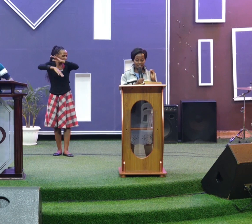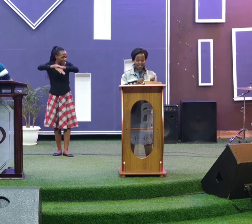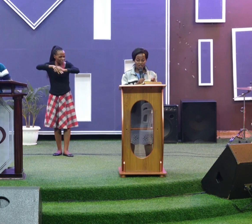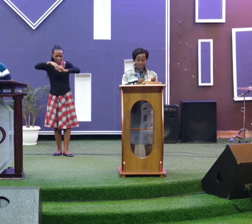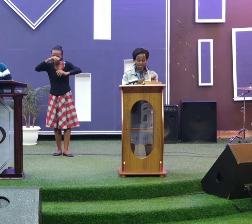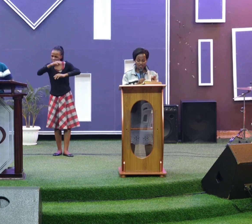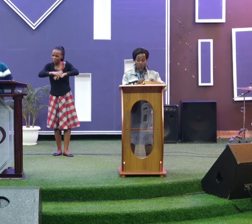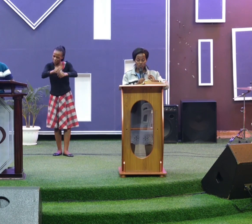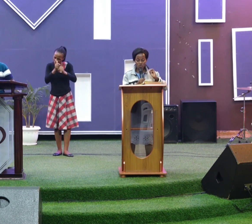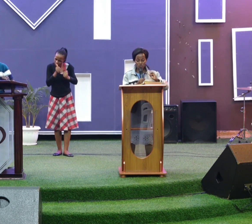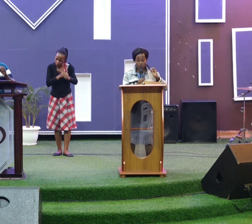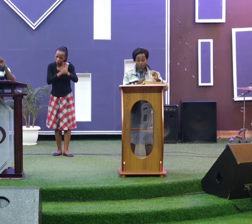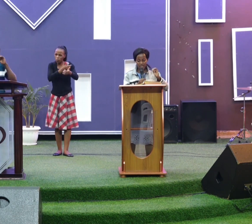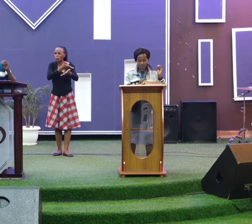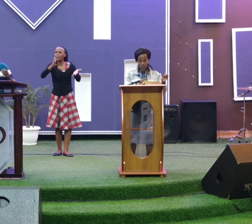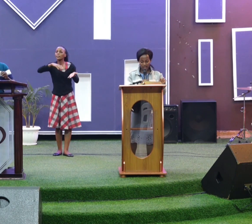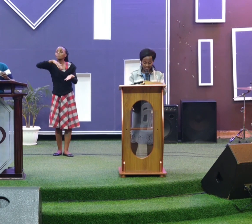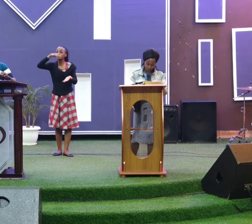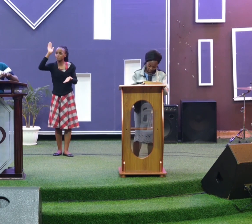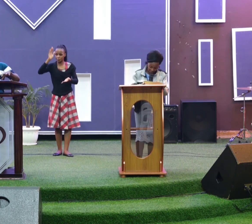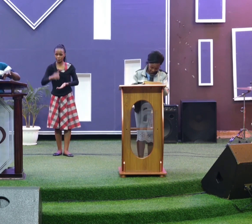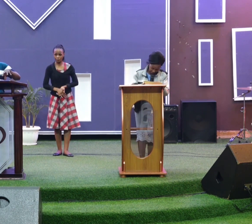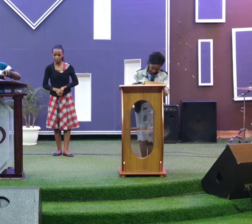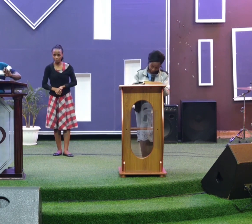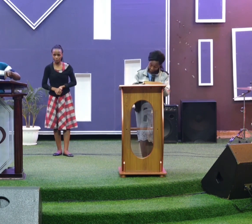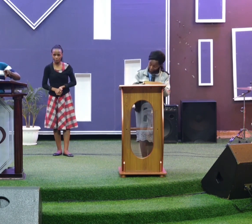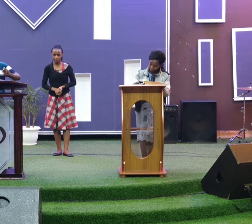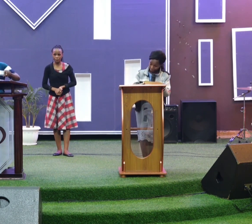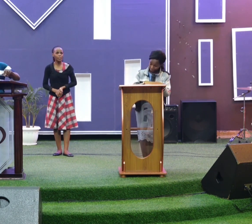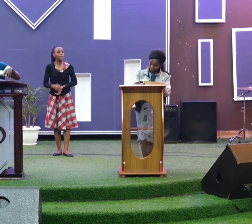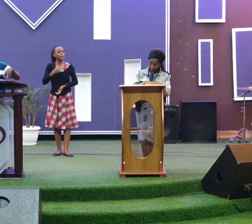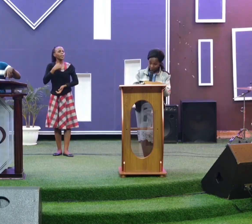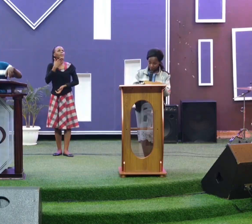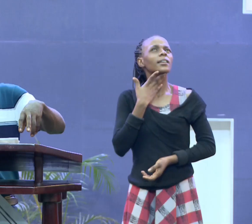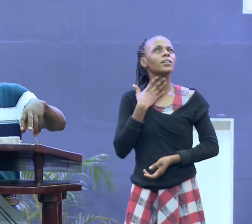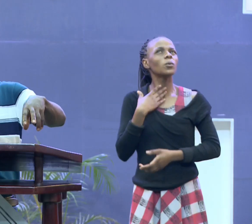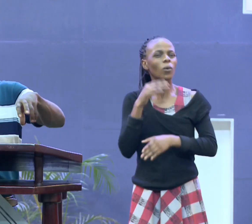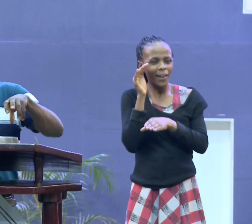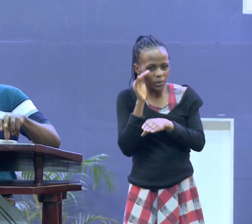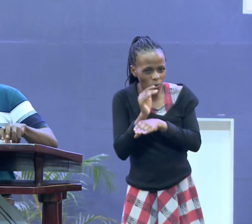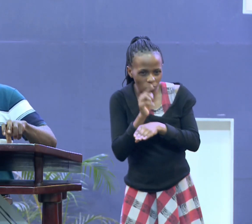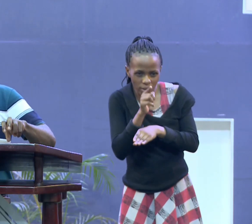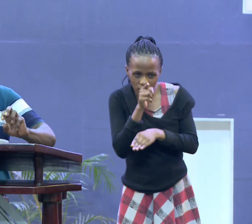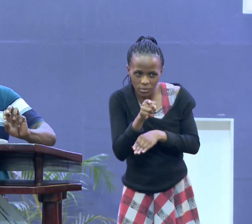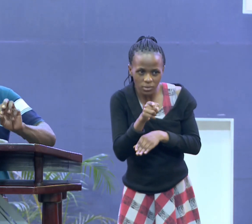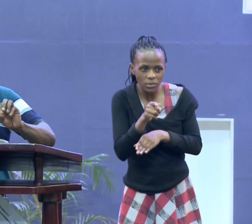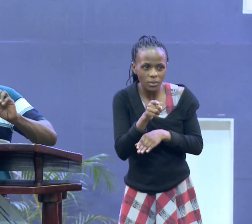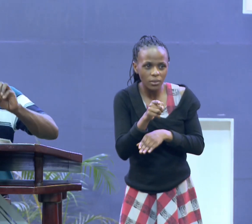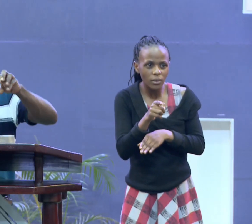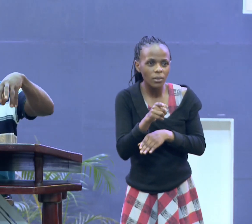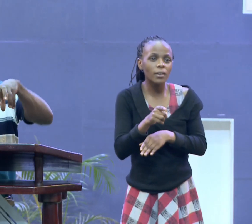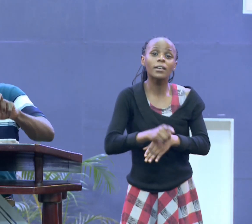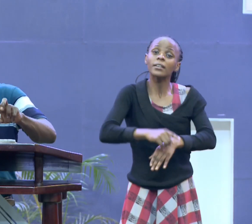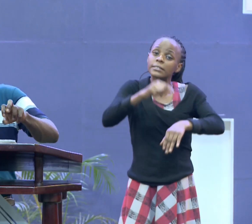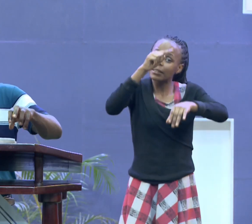The author tells us, do not conform any longer. Temukiriziganya. Mbanja gala kubuza, nti obulokozi,